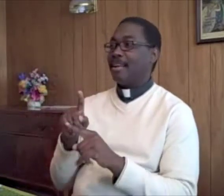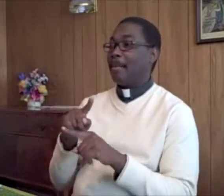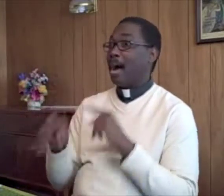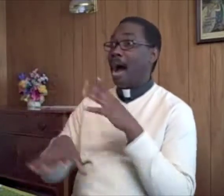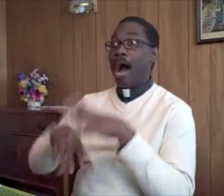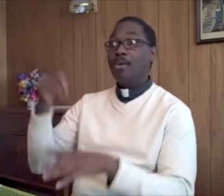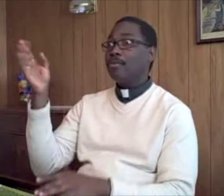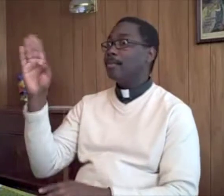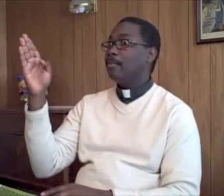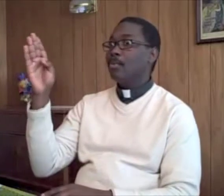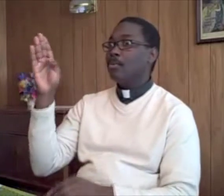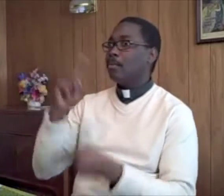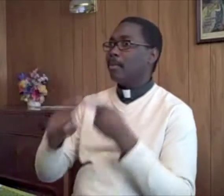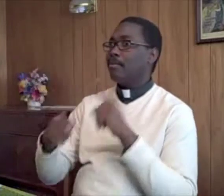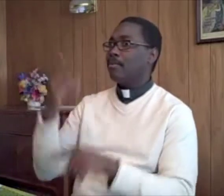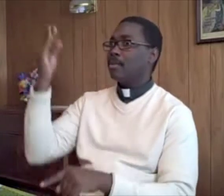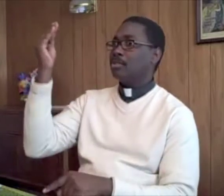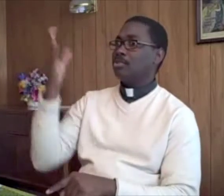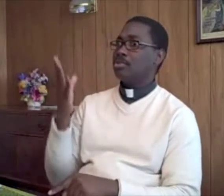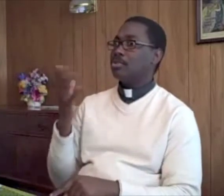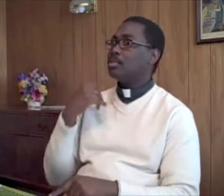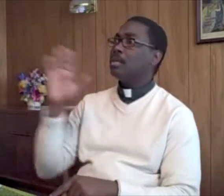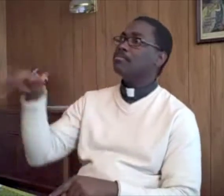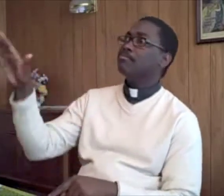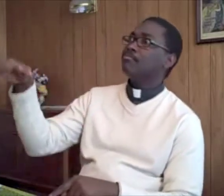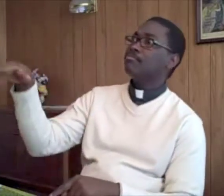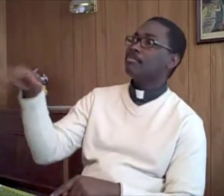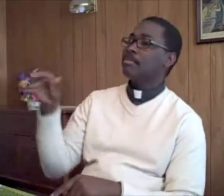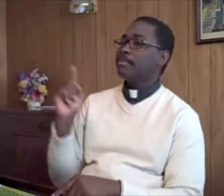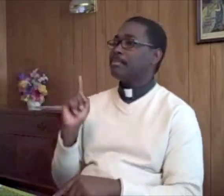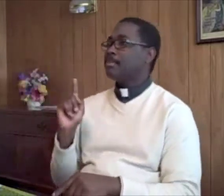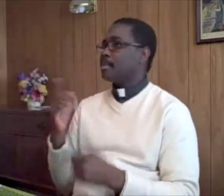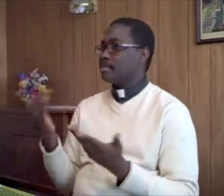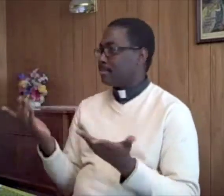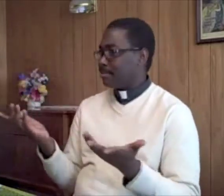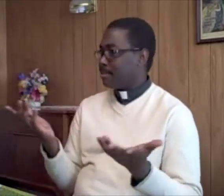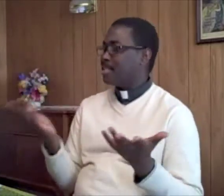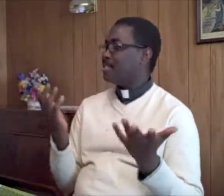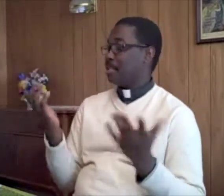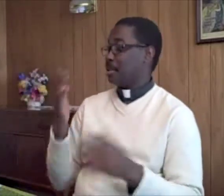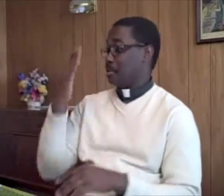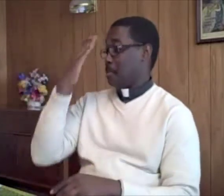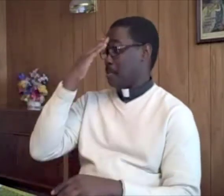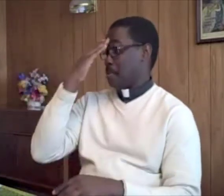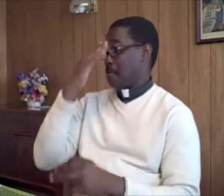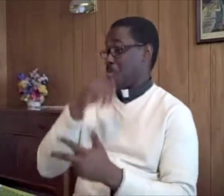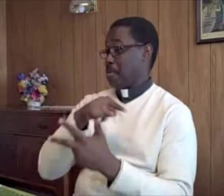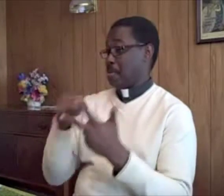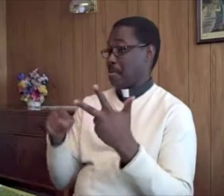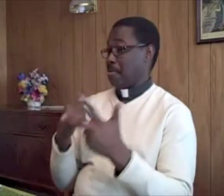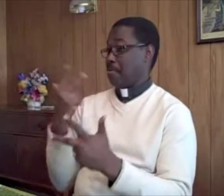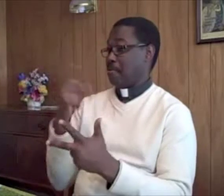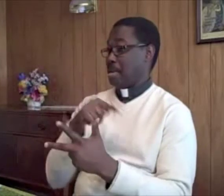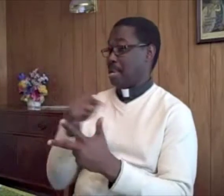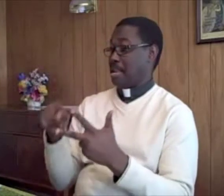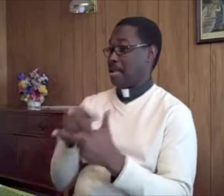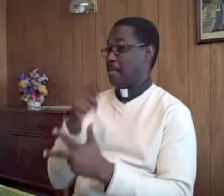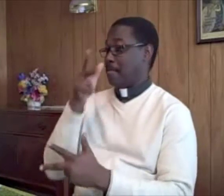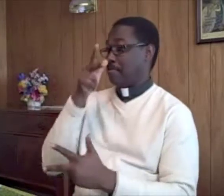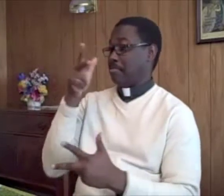of the blue, my friend says to me, you know that the three worst tippers